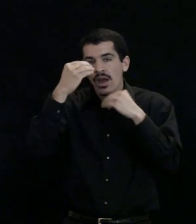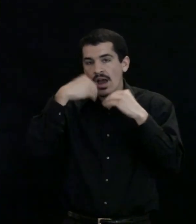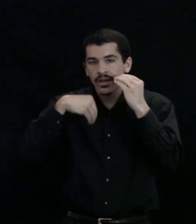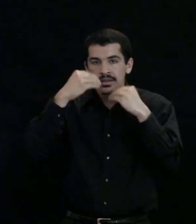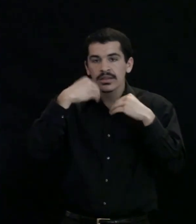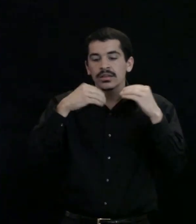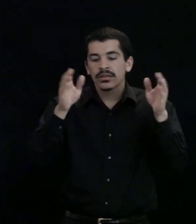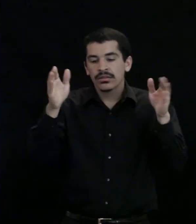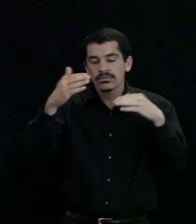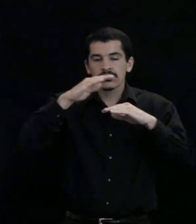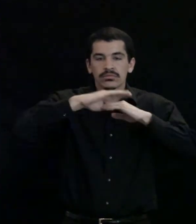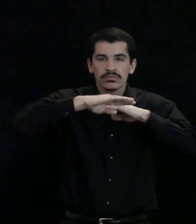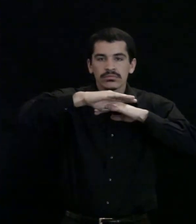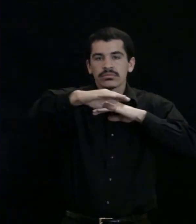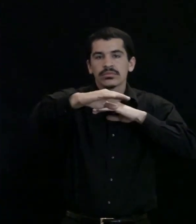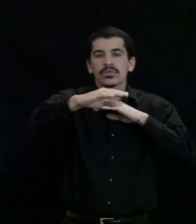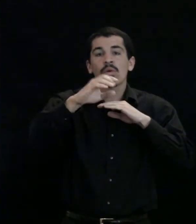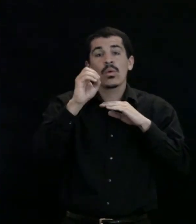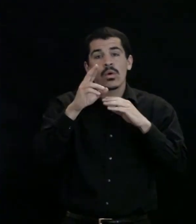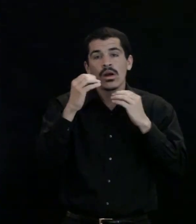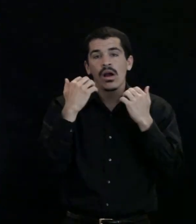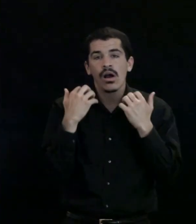an auditorium,